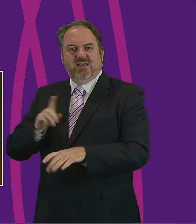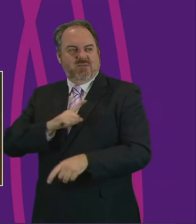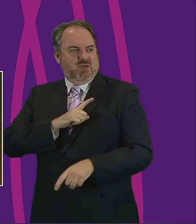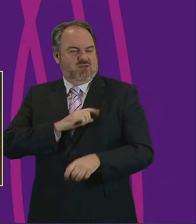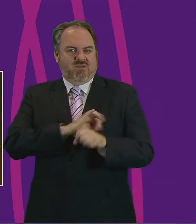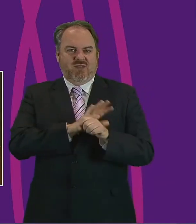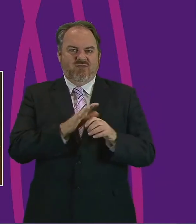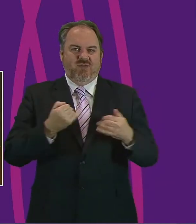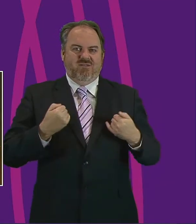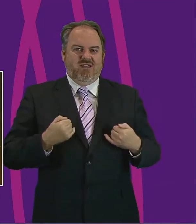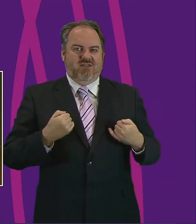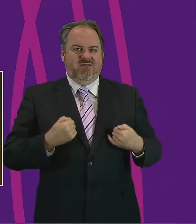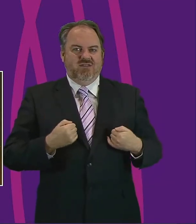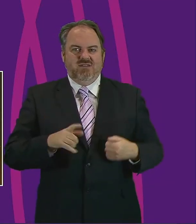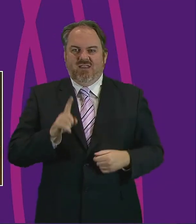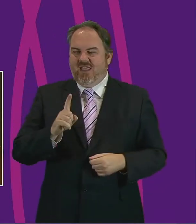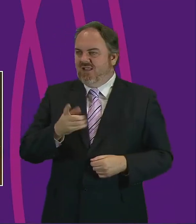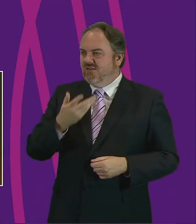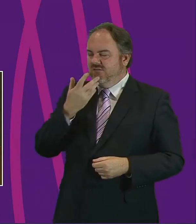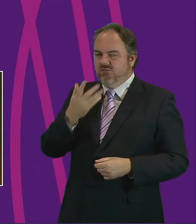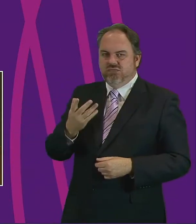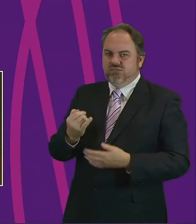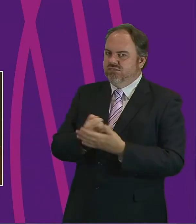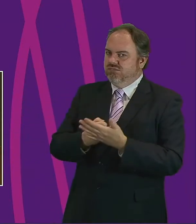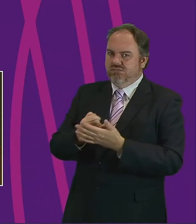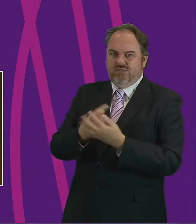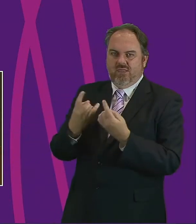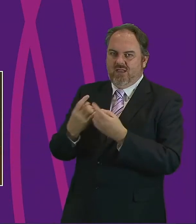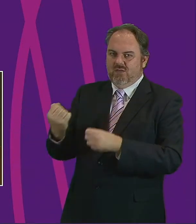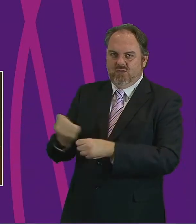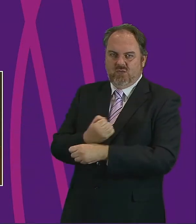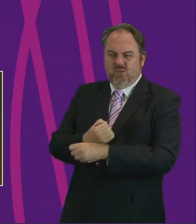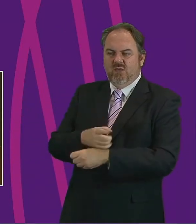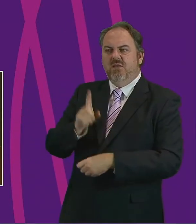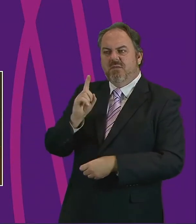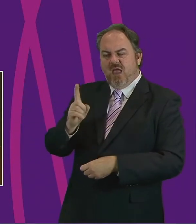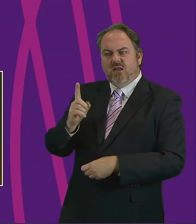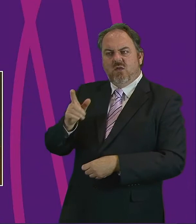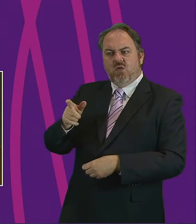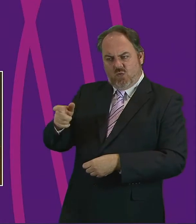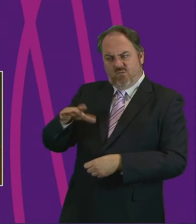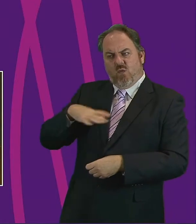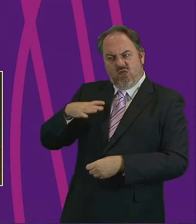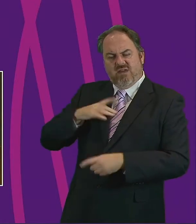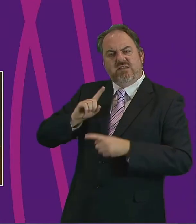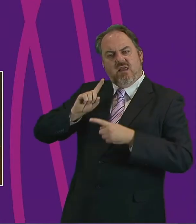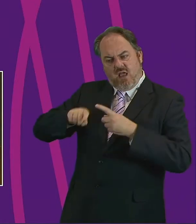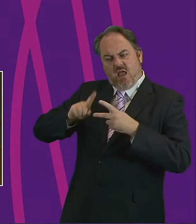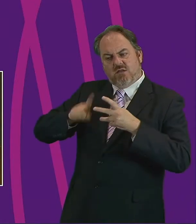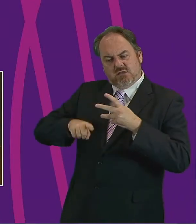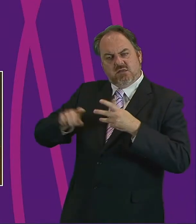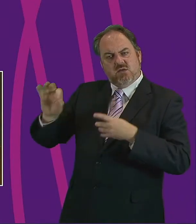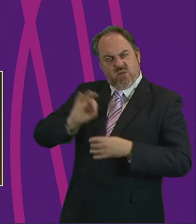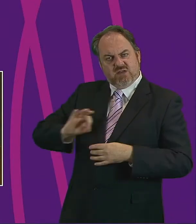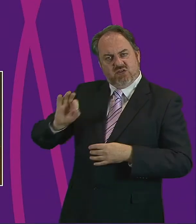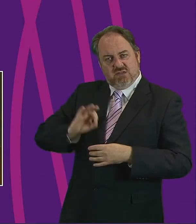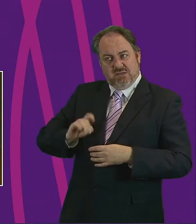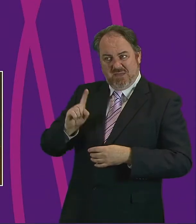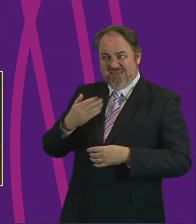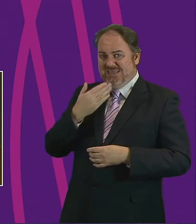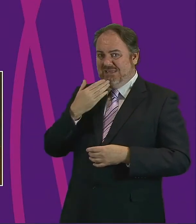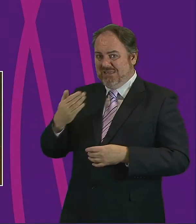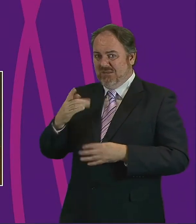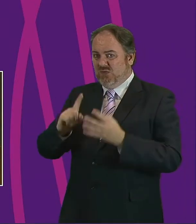wicked. Can I ask the First Minister, given what she's already said on this, and given that it looks like that's where the